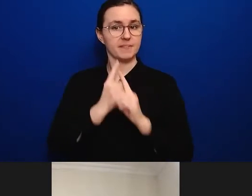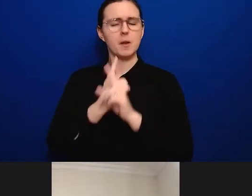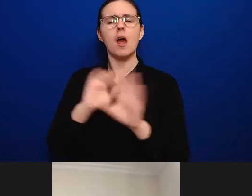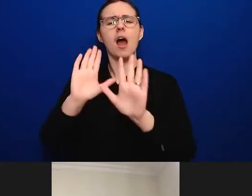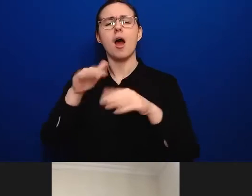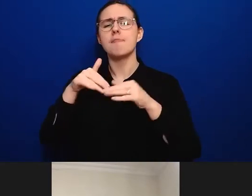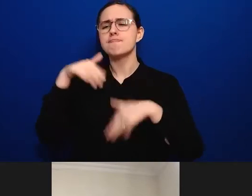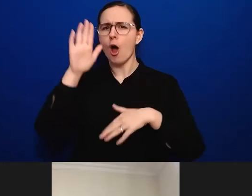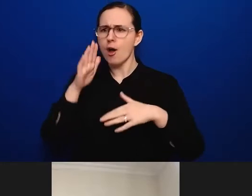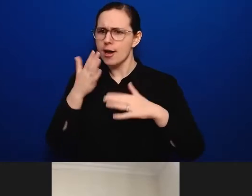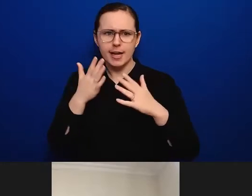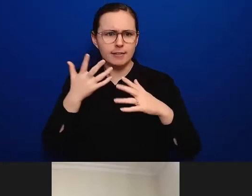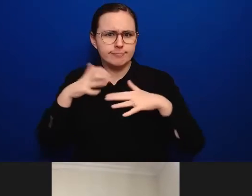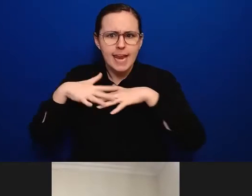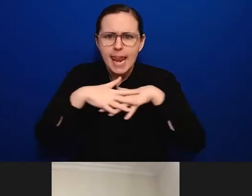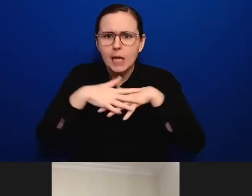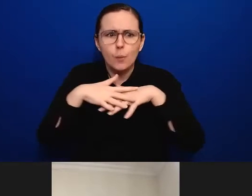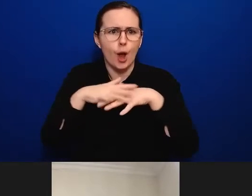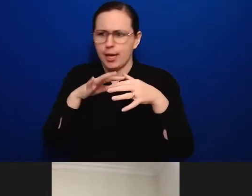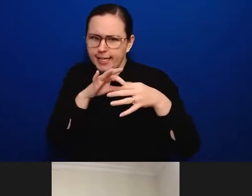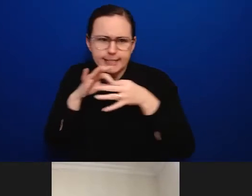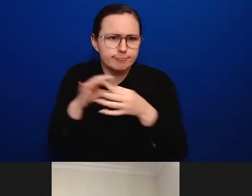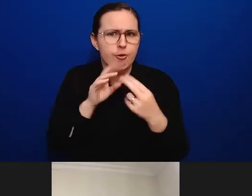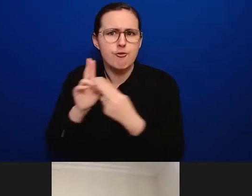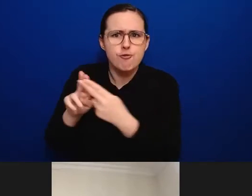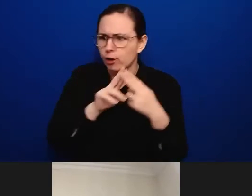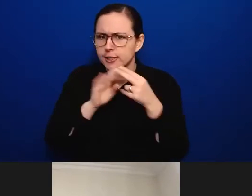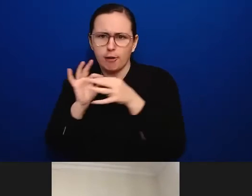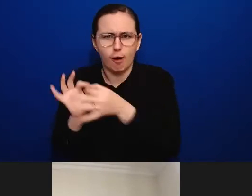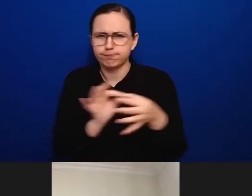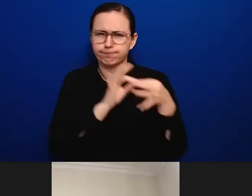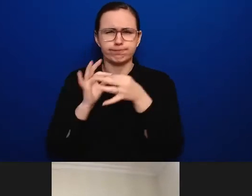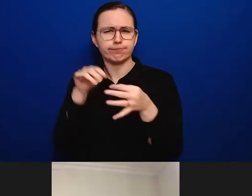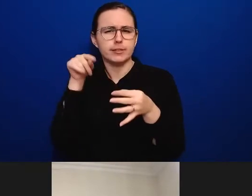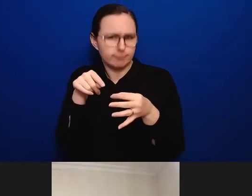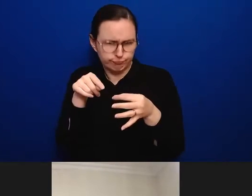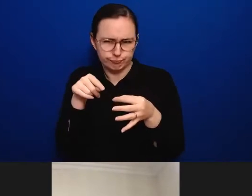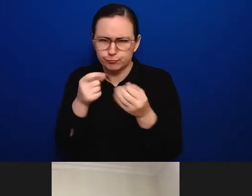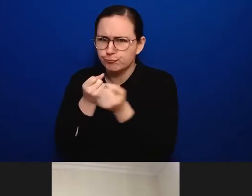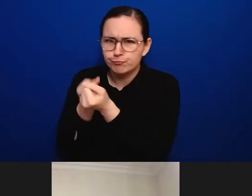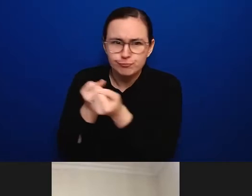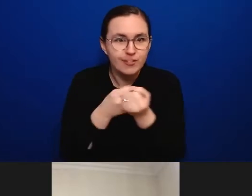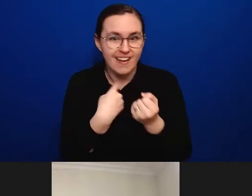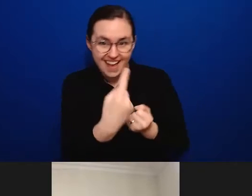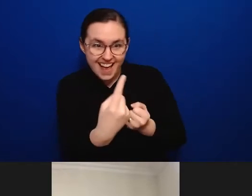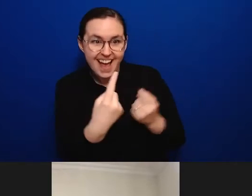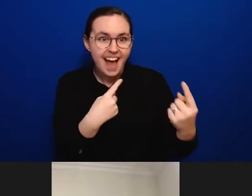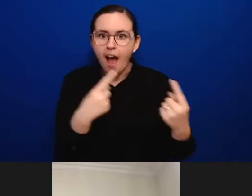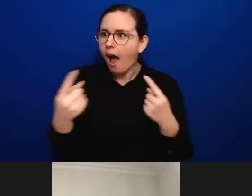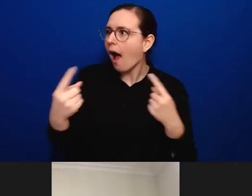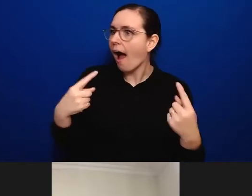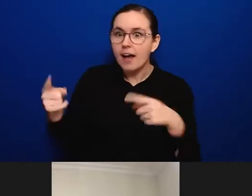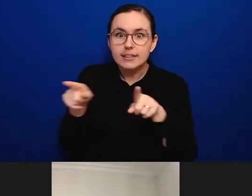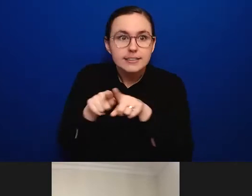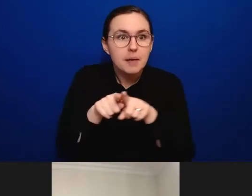and also to be united and to be as a whole, to be connected with other youth mainstream movements, because that's